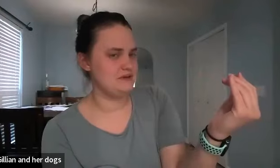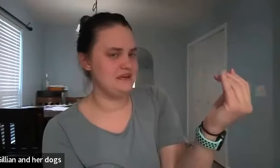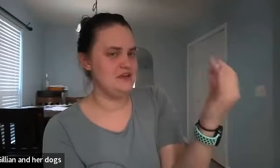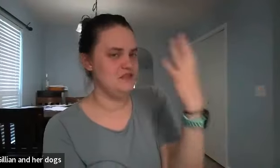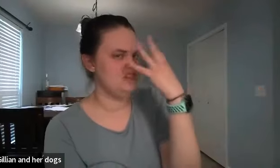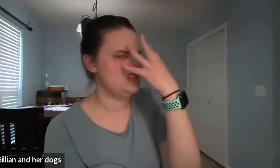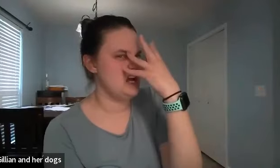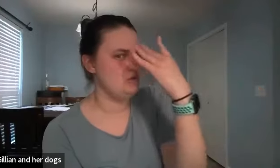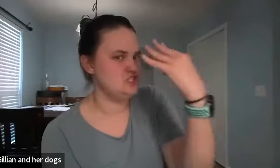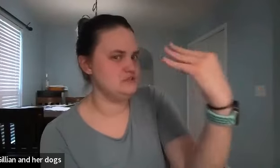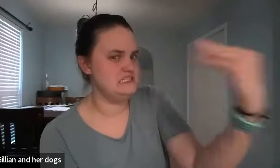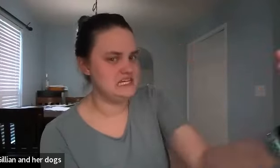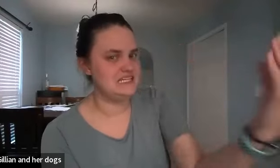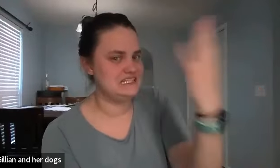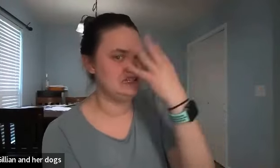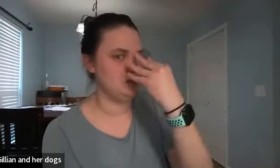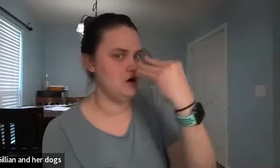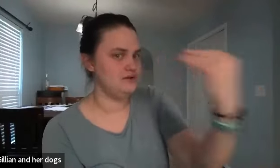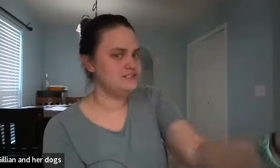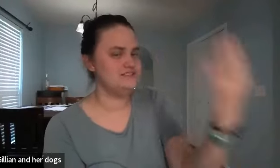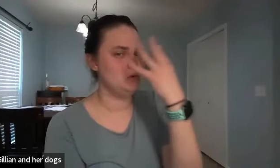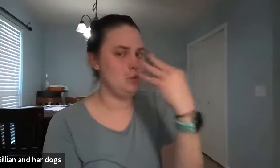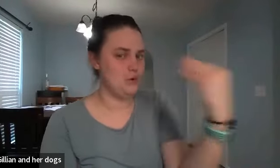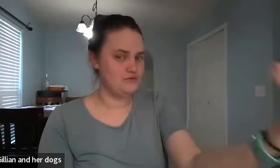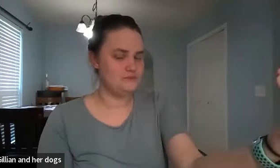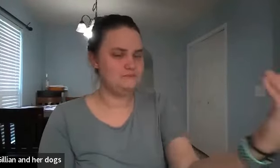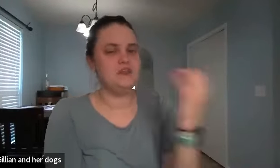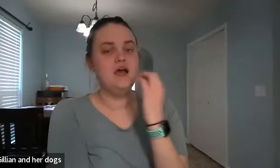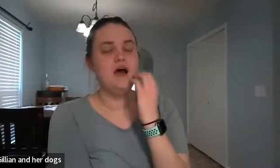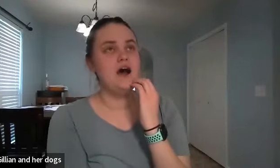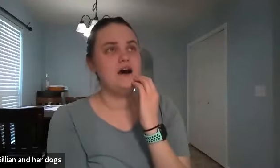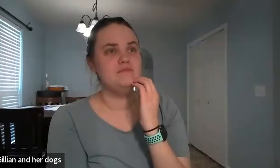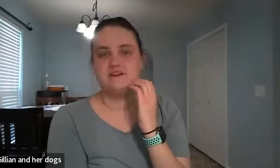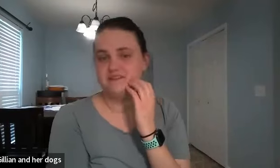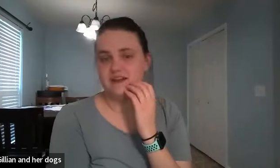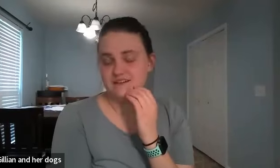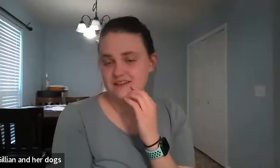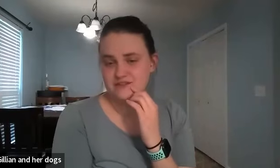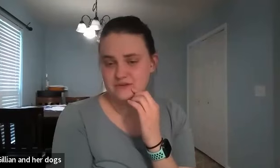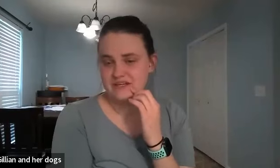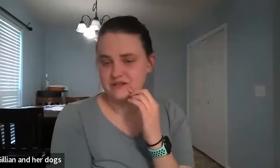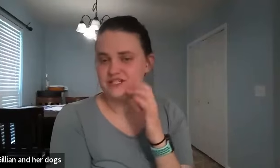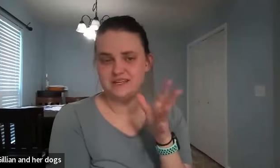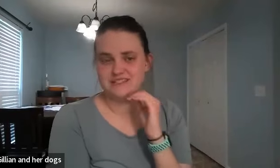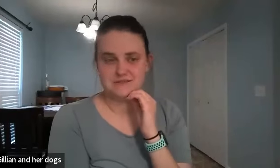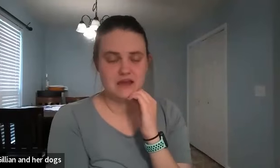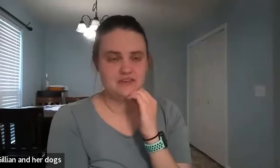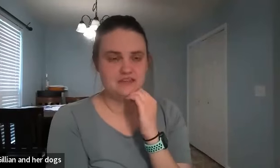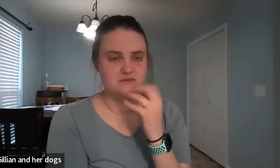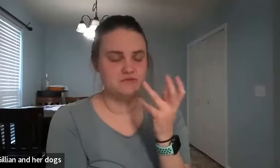reading, like the snout was just ridiculously long. So wolf. Fun fact, I'll add this one here just because I think it's a fun